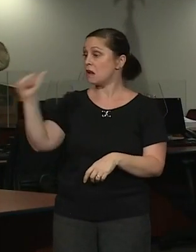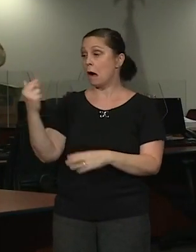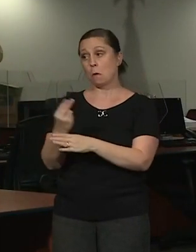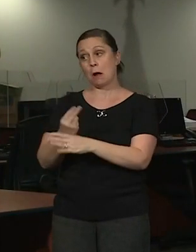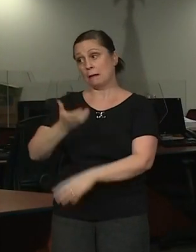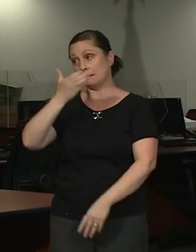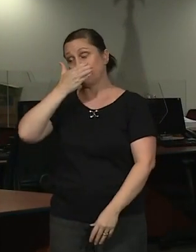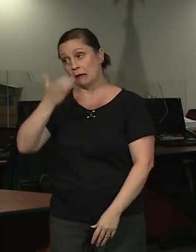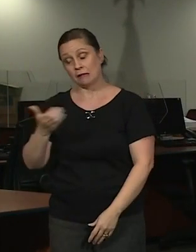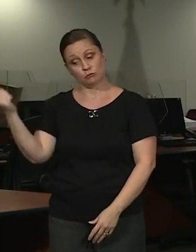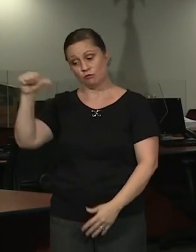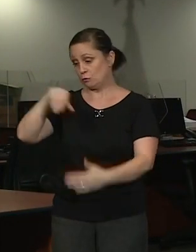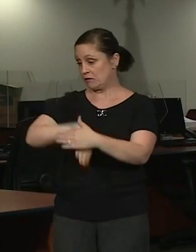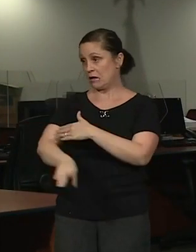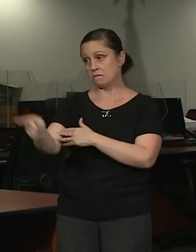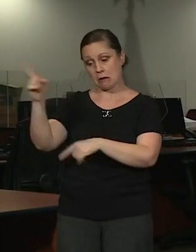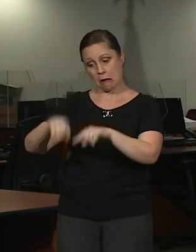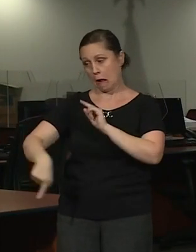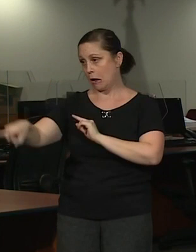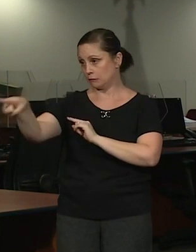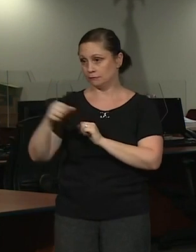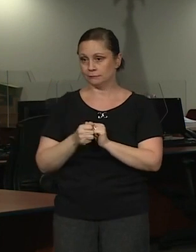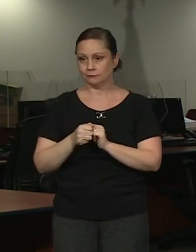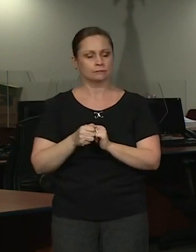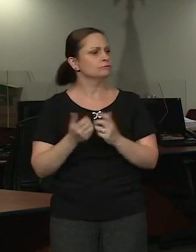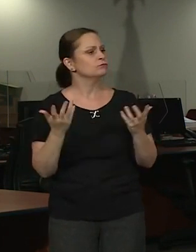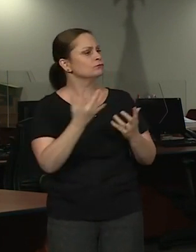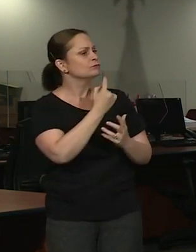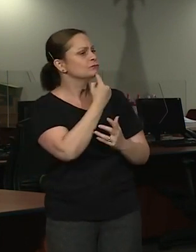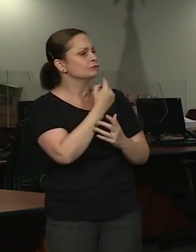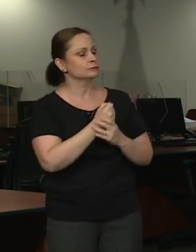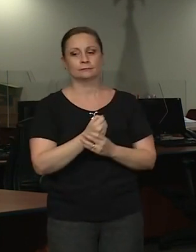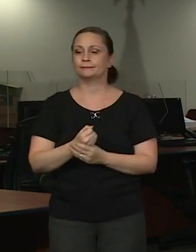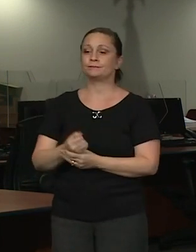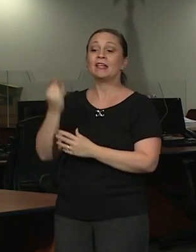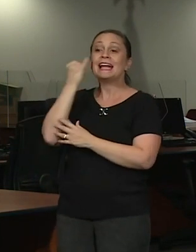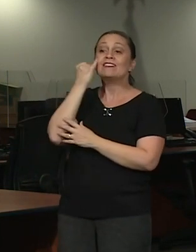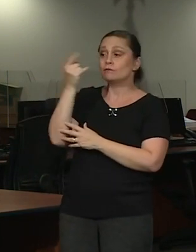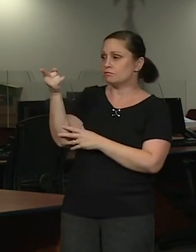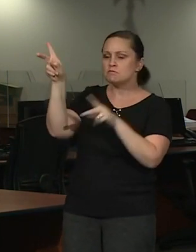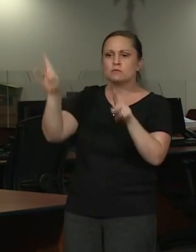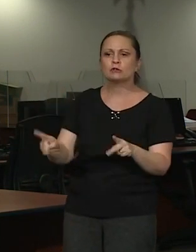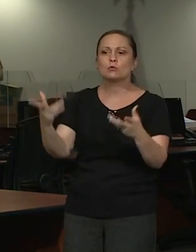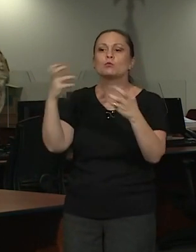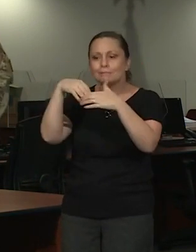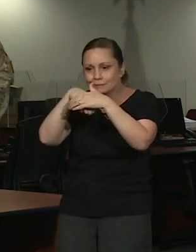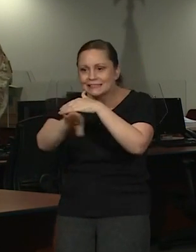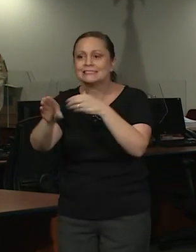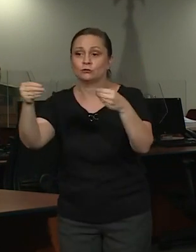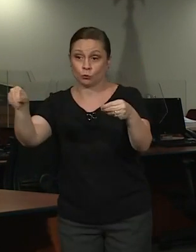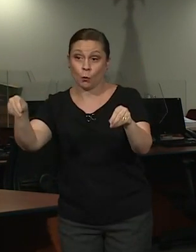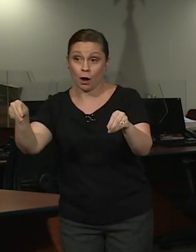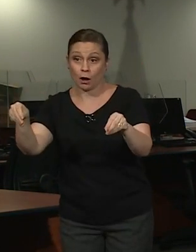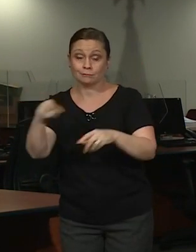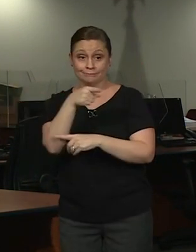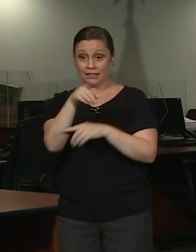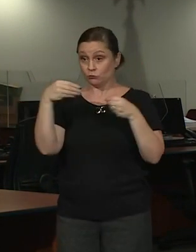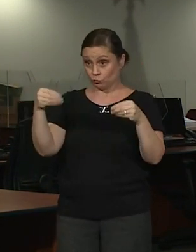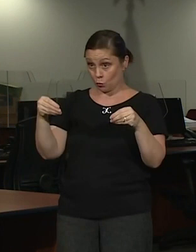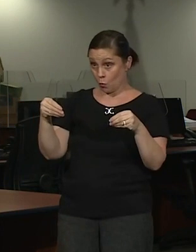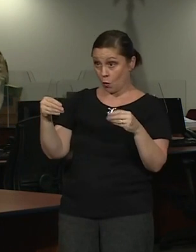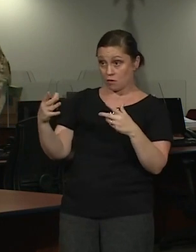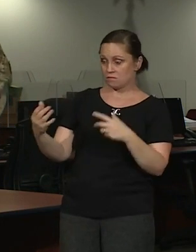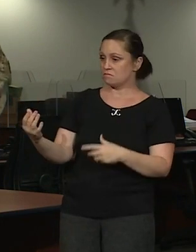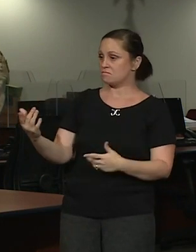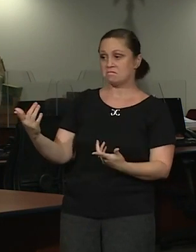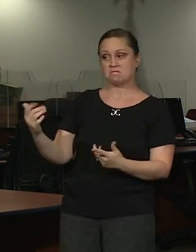business refuse to let somebody come in their store if that person who wants to come in refuses